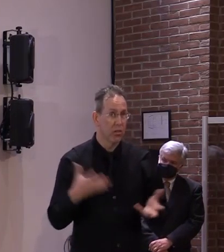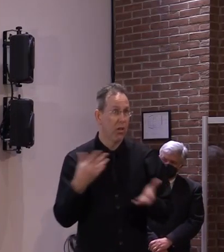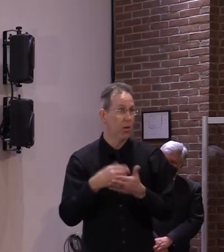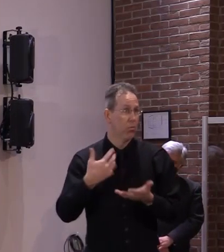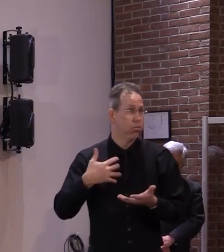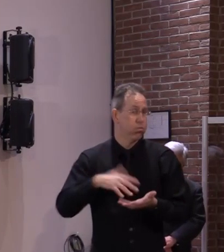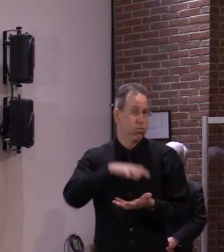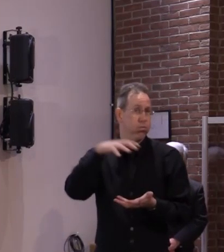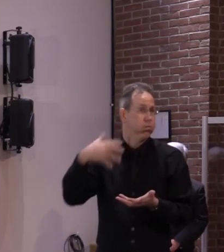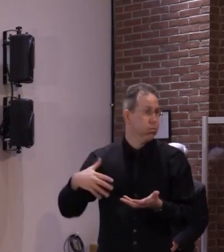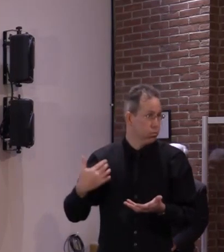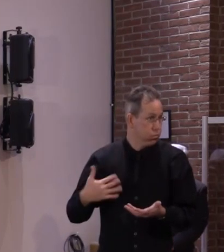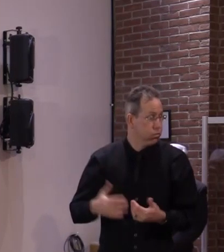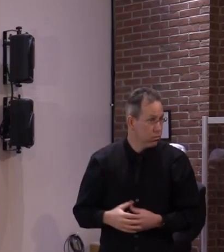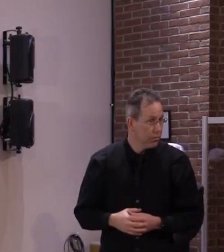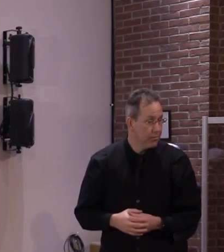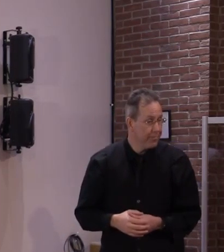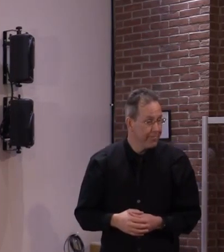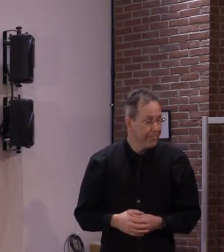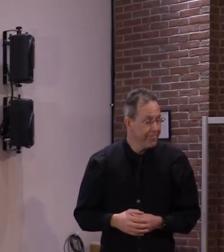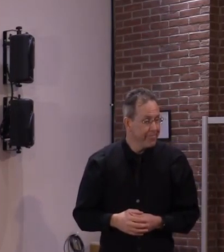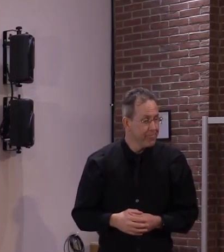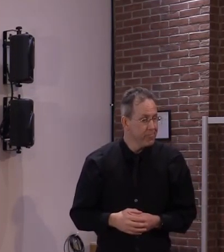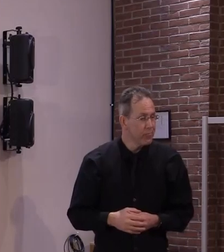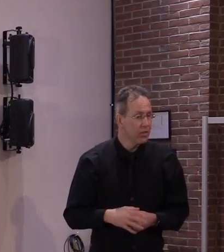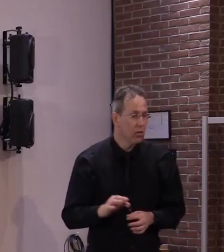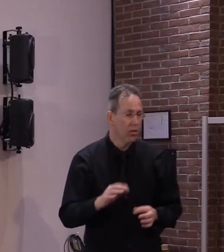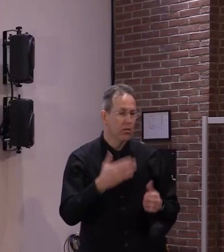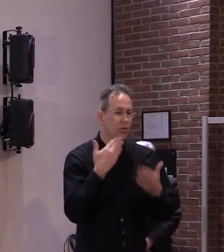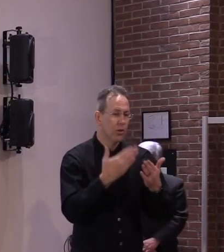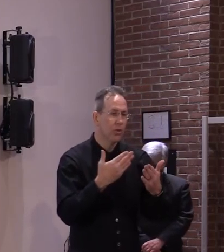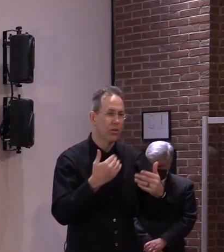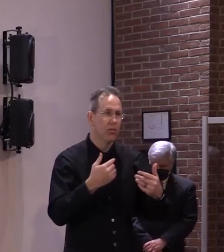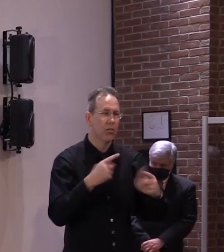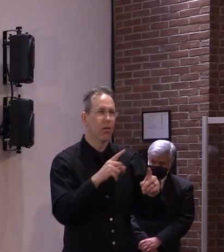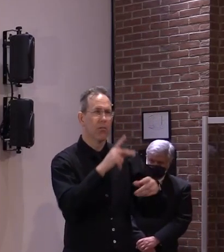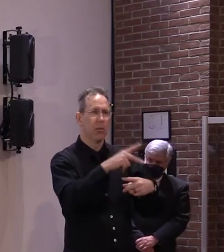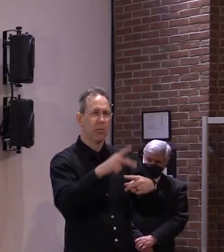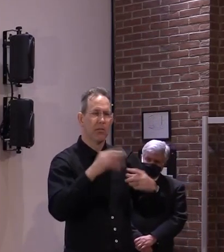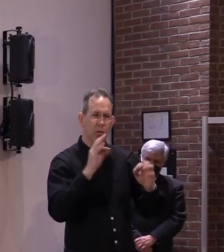So pretty effective rollout from our banks and our credit unions, and a pretty good uptake from our businesses.